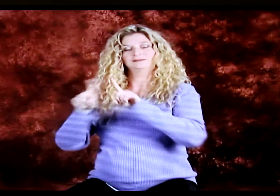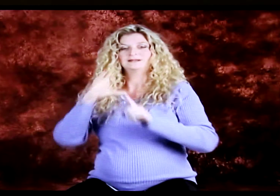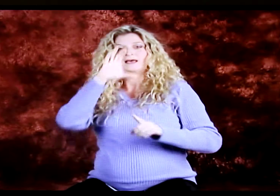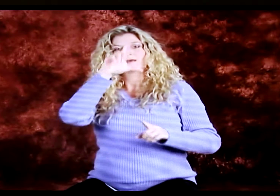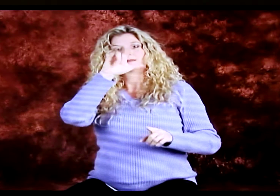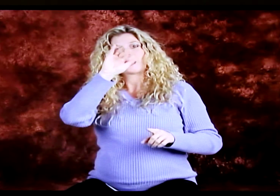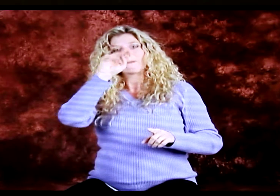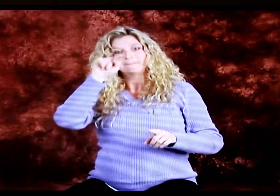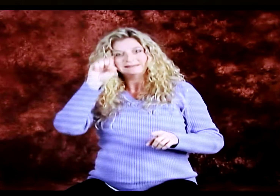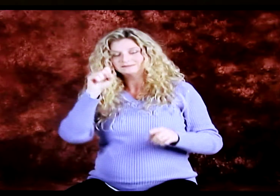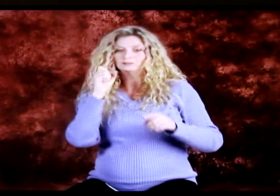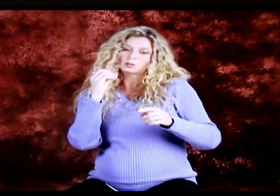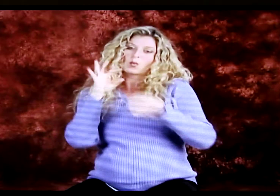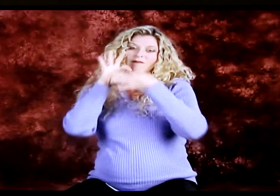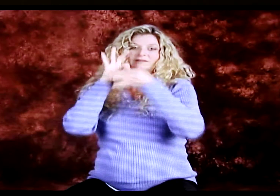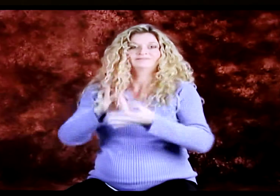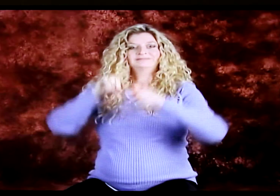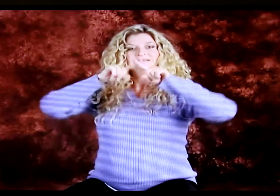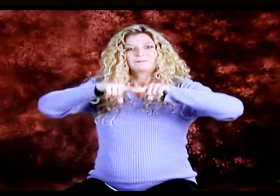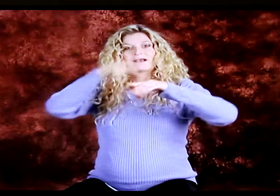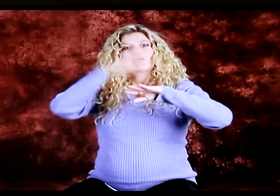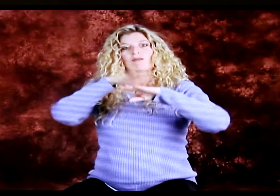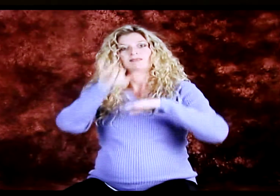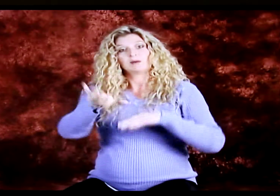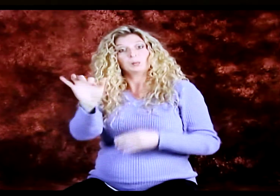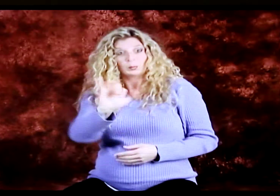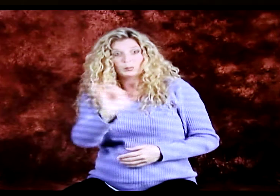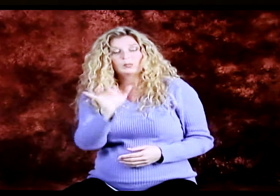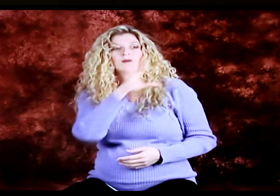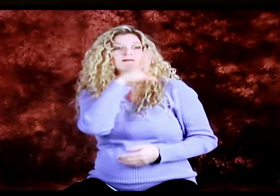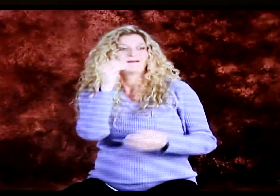or the north, you know, they follow the climate.